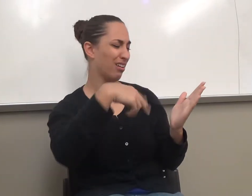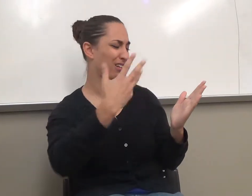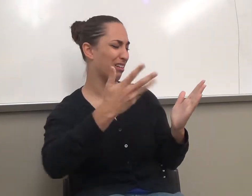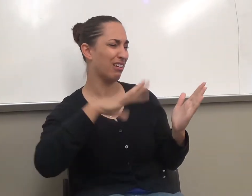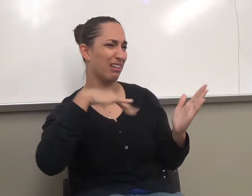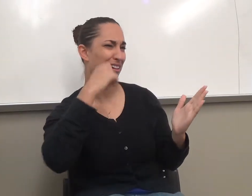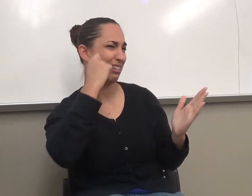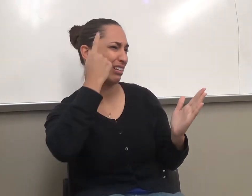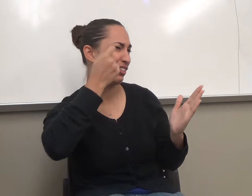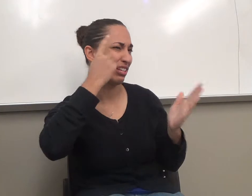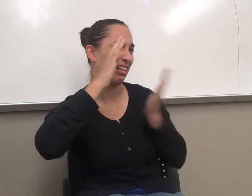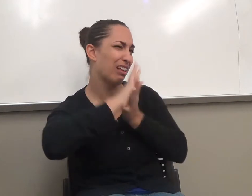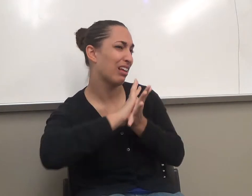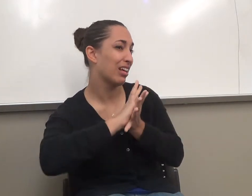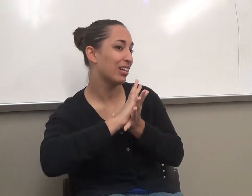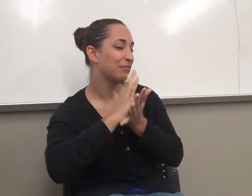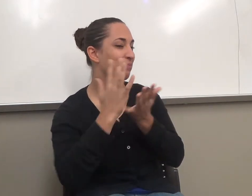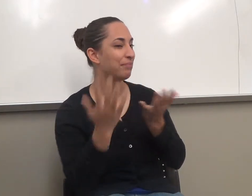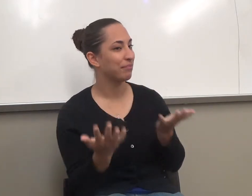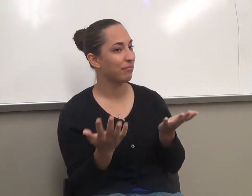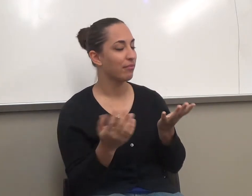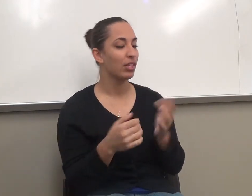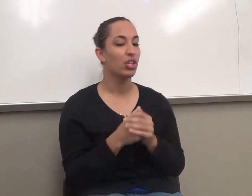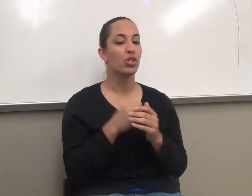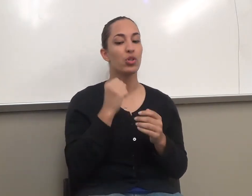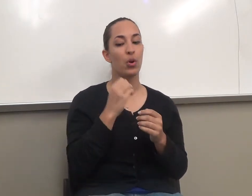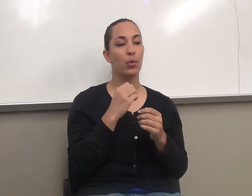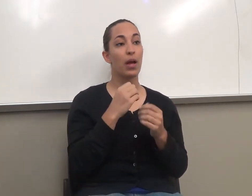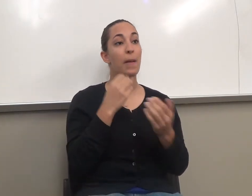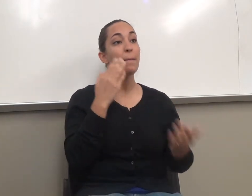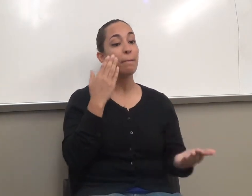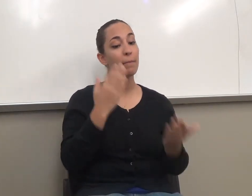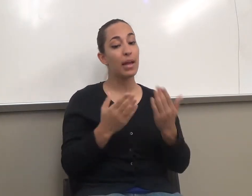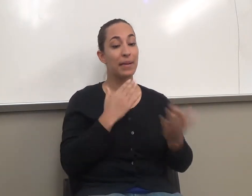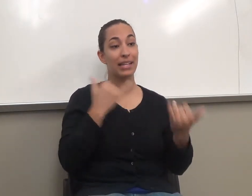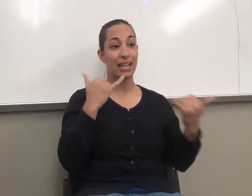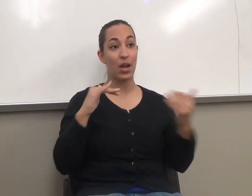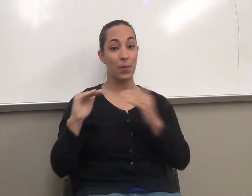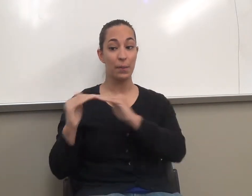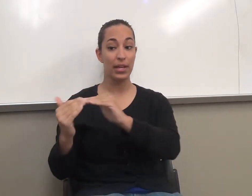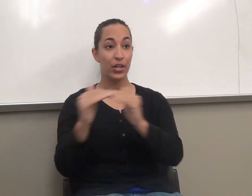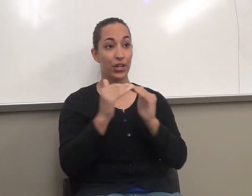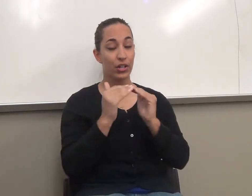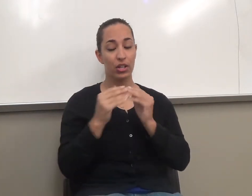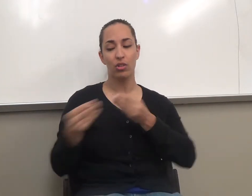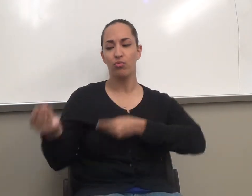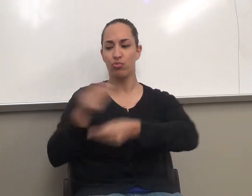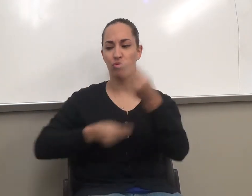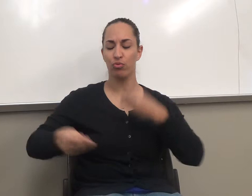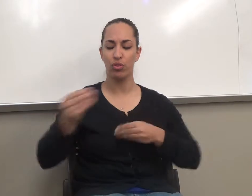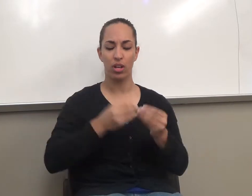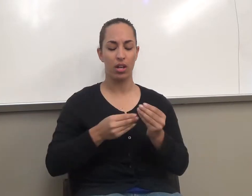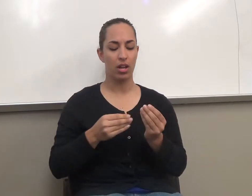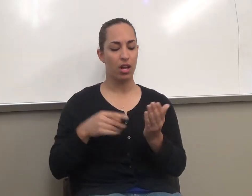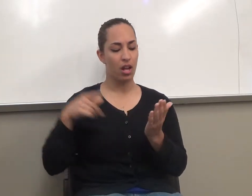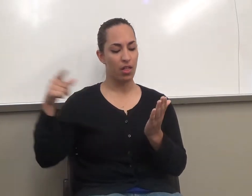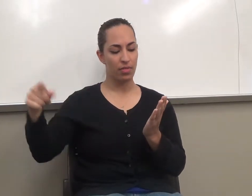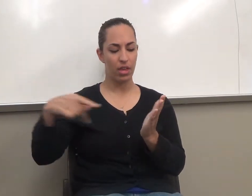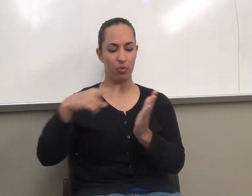the change they tell you to make is not what you meant. But you still need to look at that and say, okay, this reader had trouble understanding what I